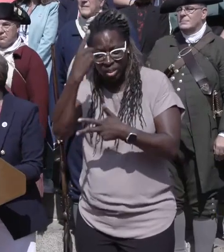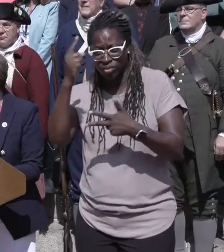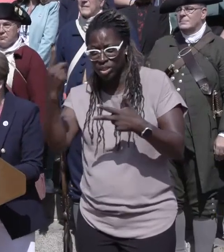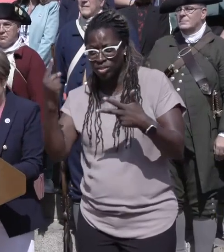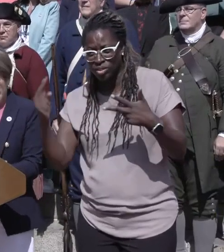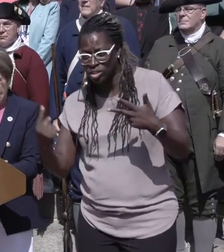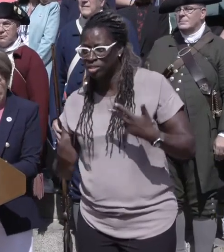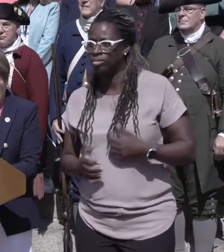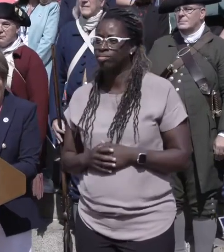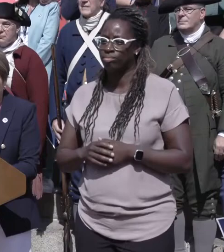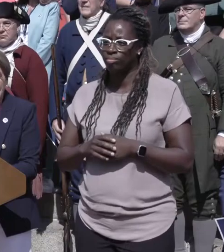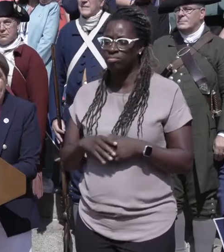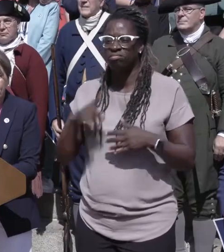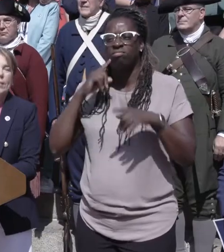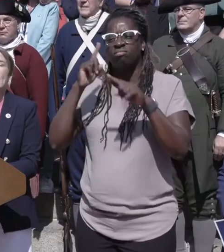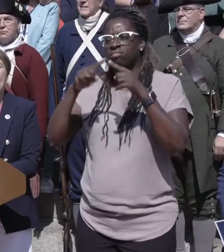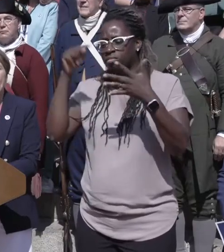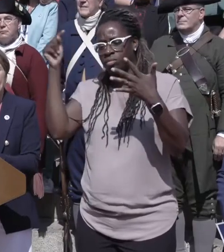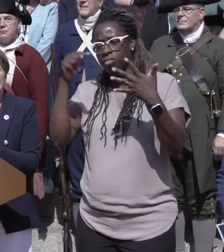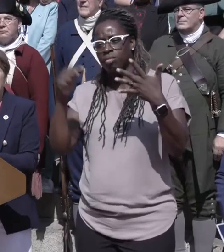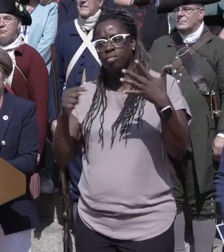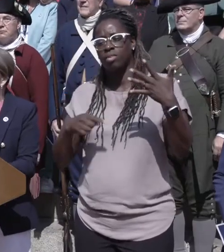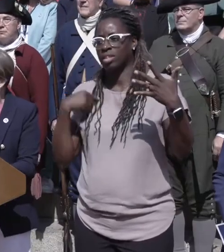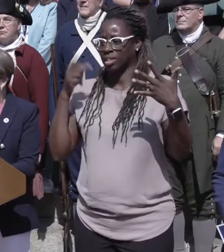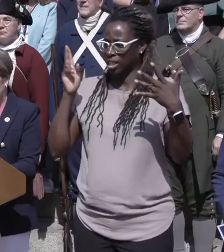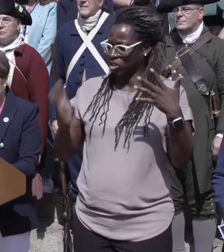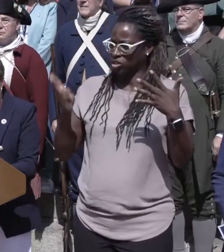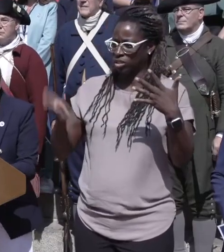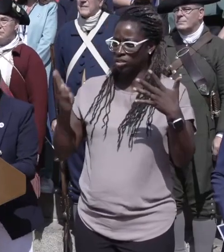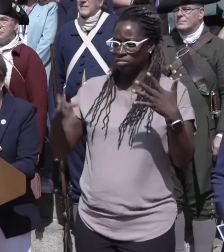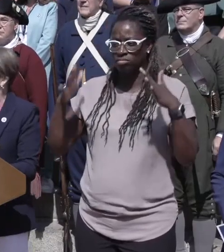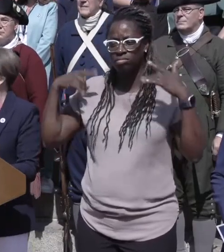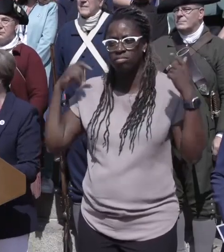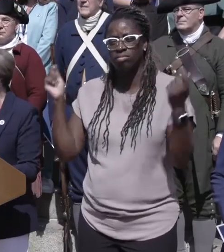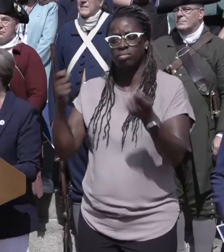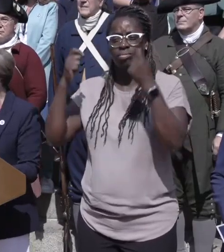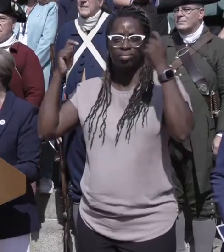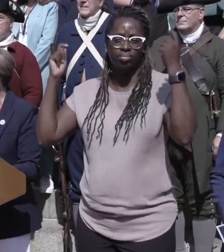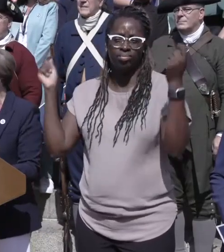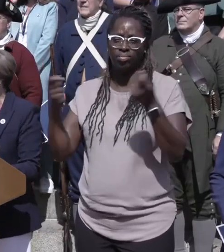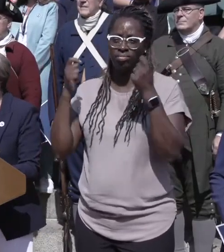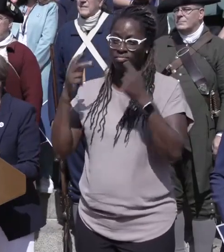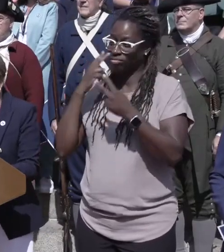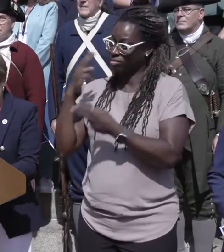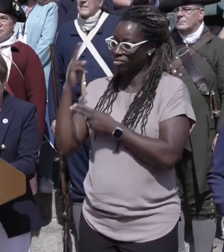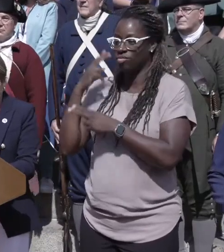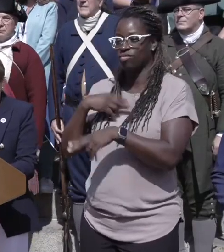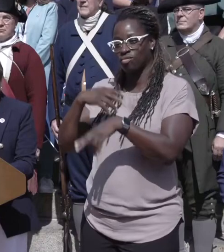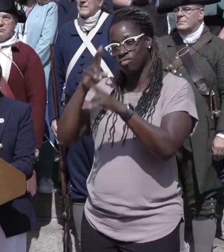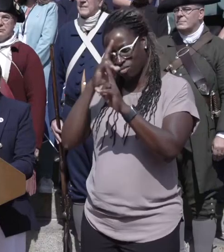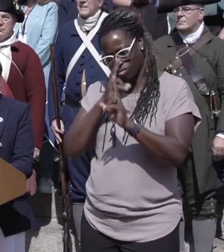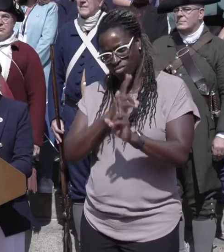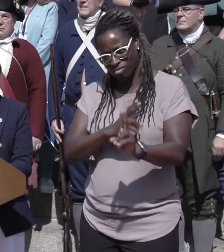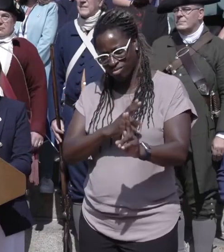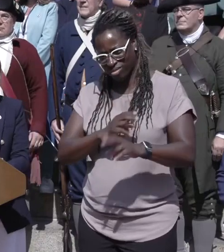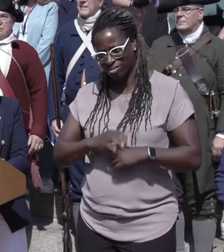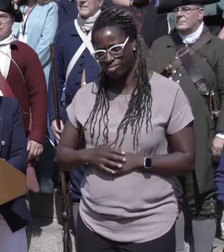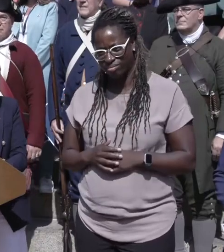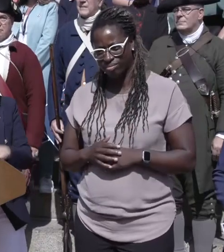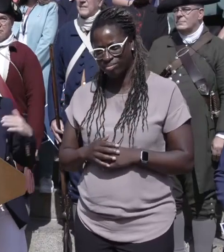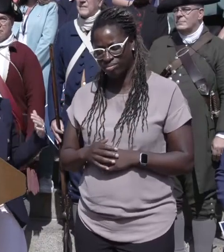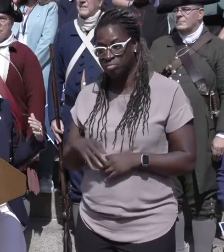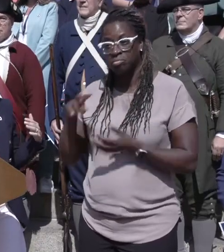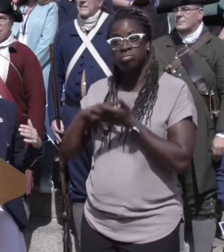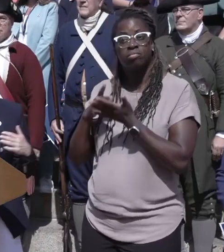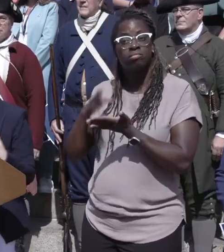history, we honor that history, and every day we're also making history. Making history as we